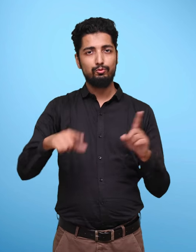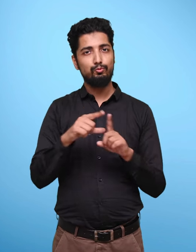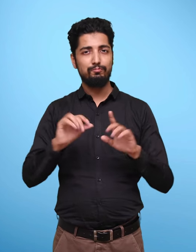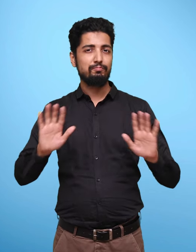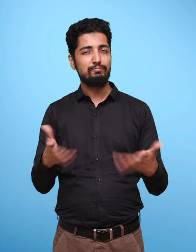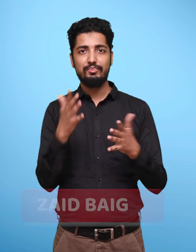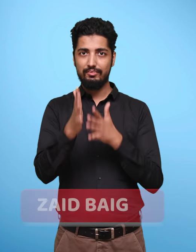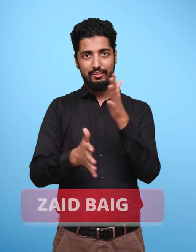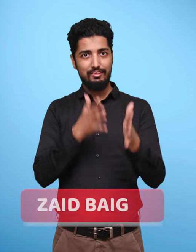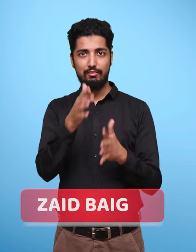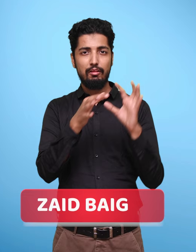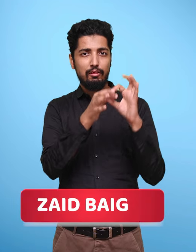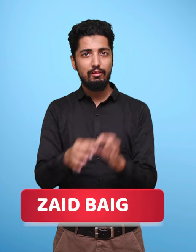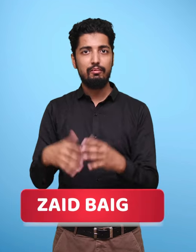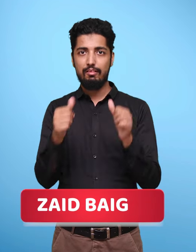Let us speak.